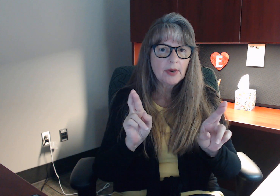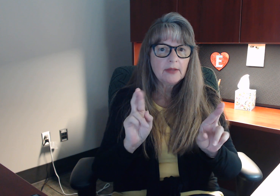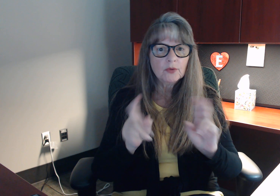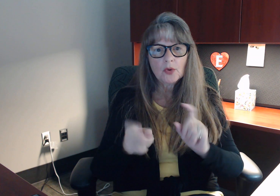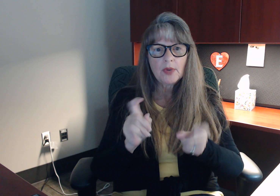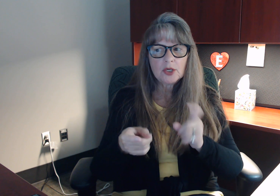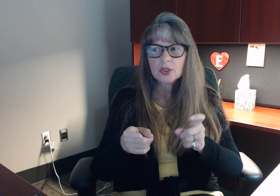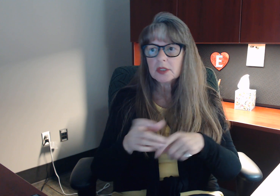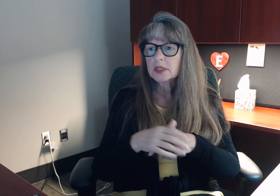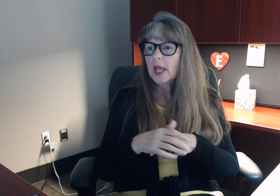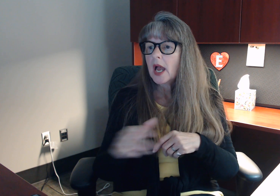for donations.